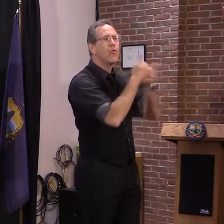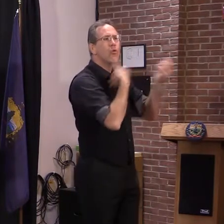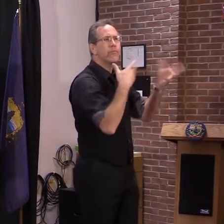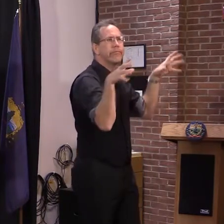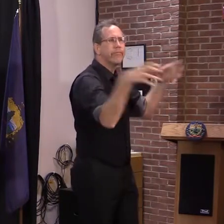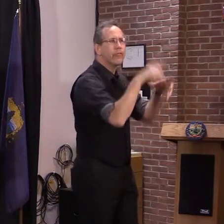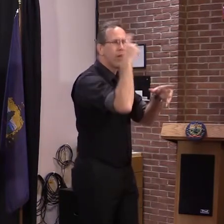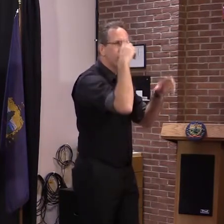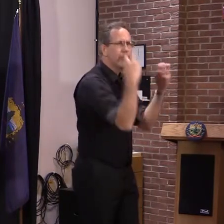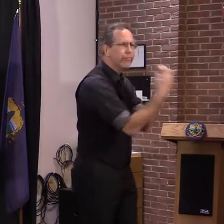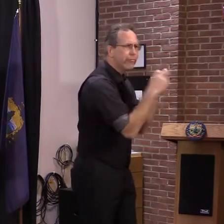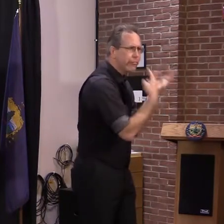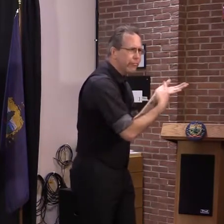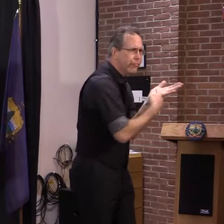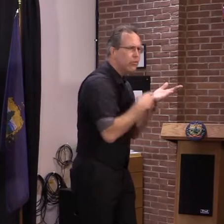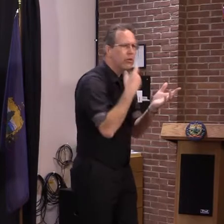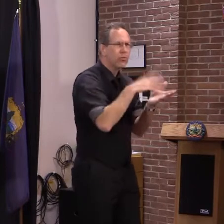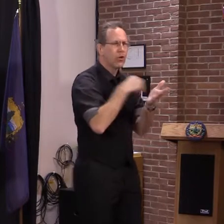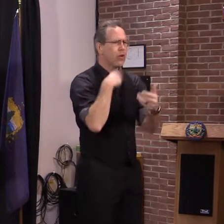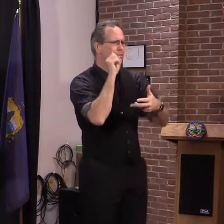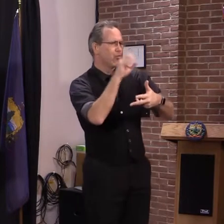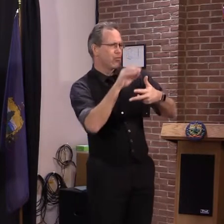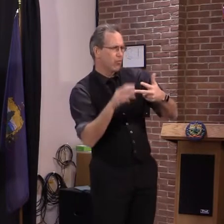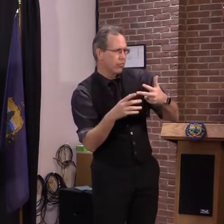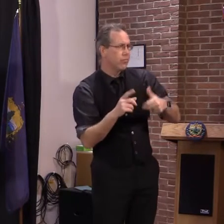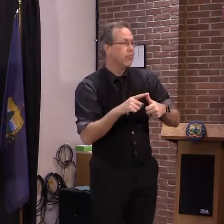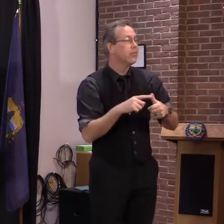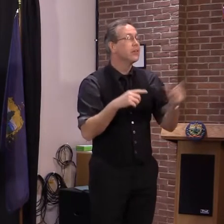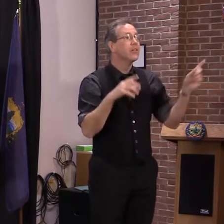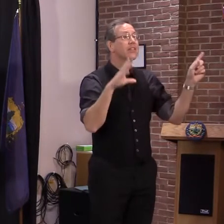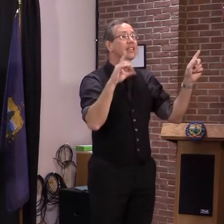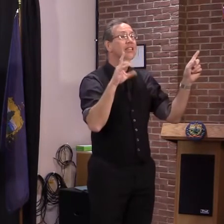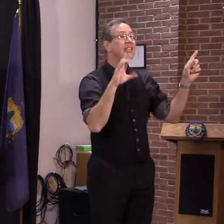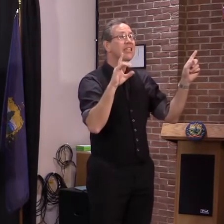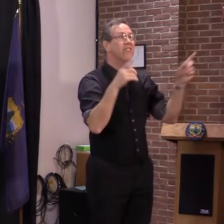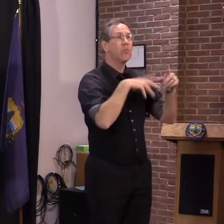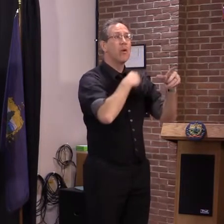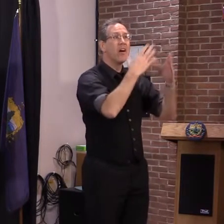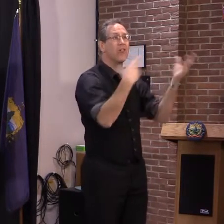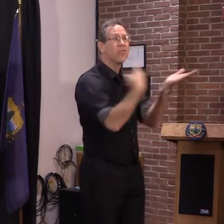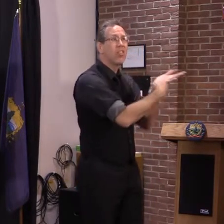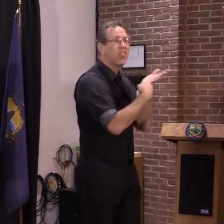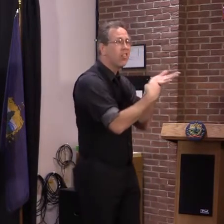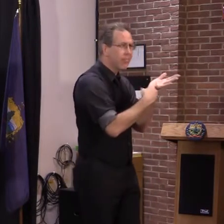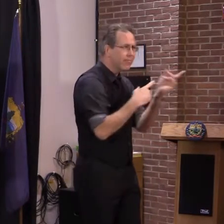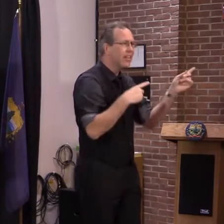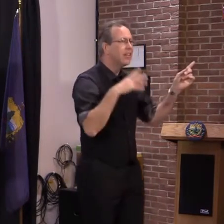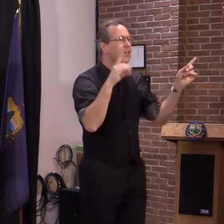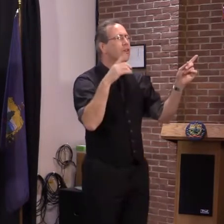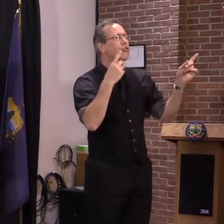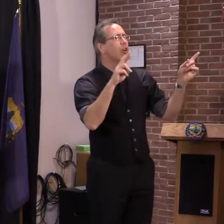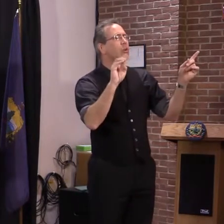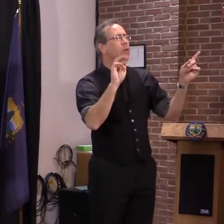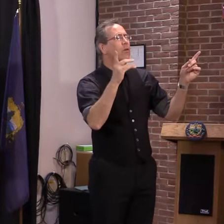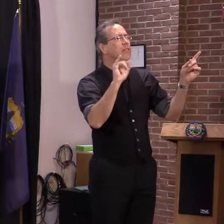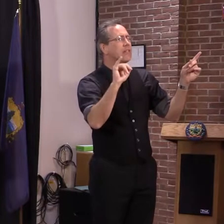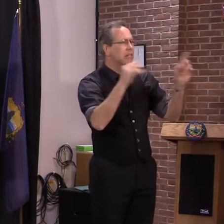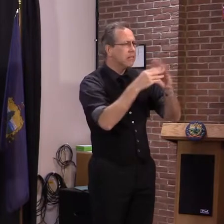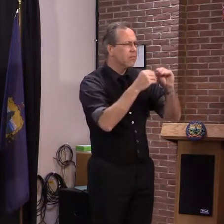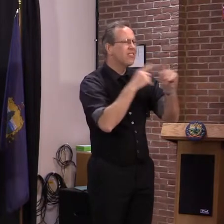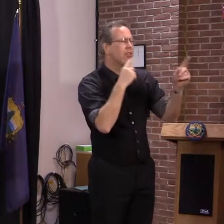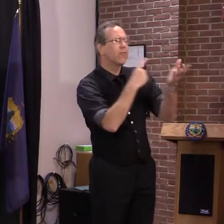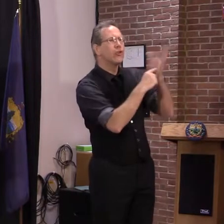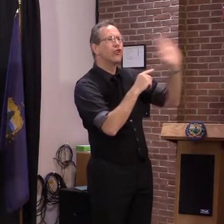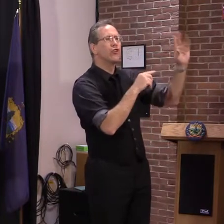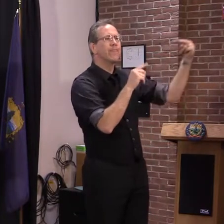heard. CDC Director Walensky said that they are reviewing their guidance, which he reminded